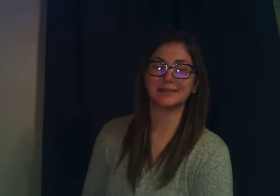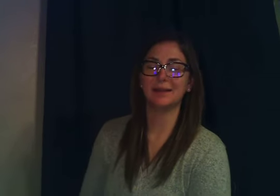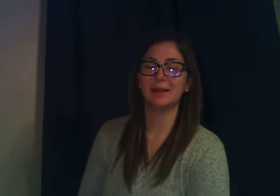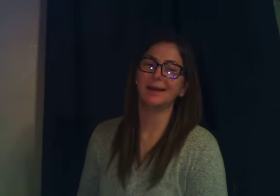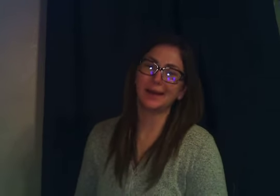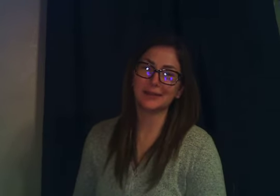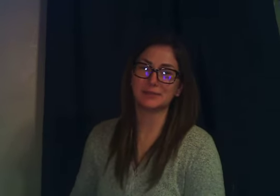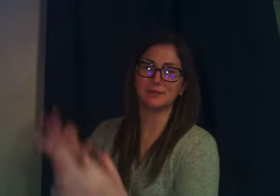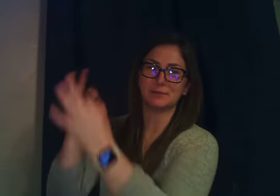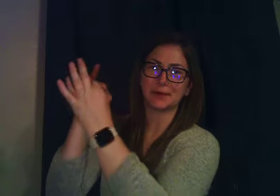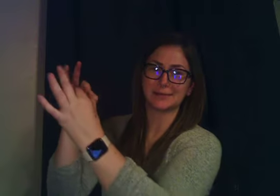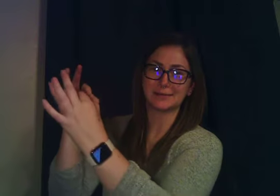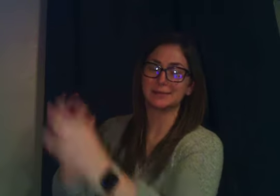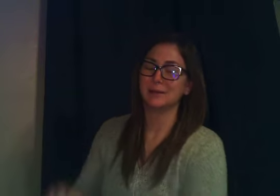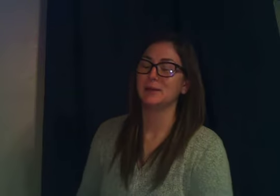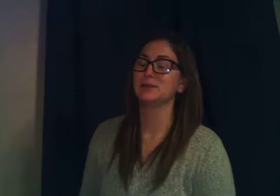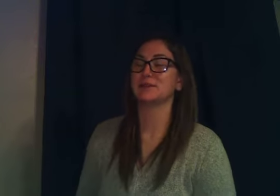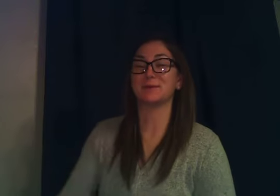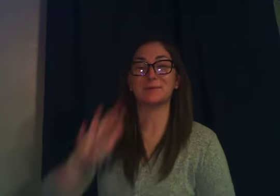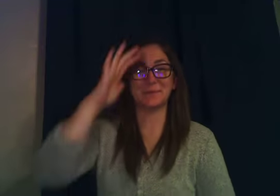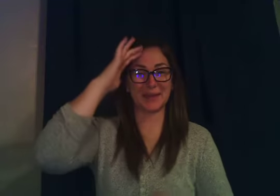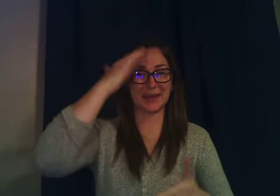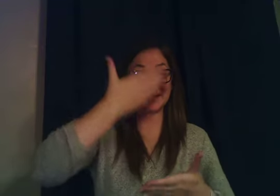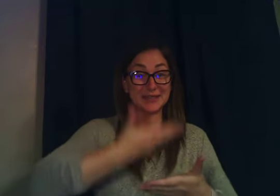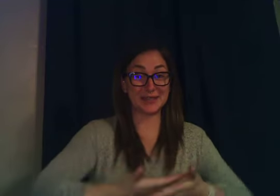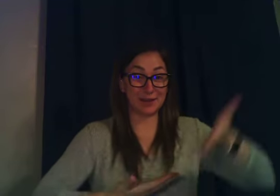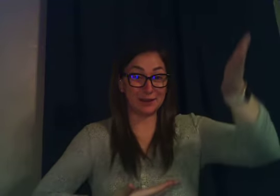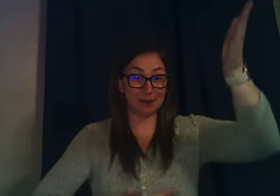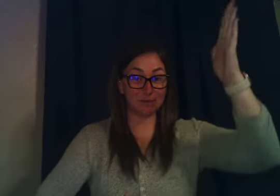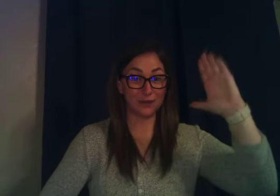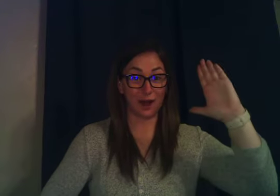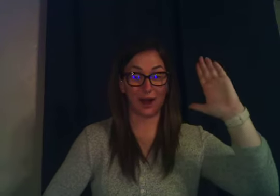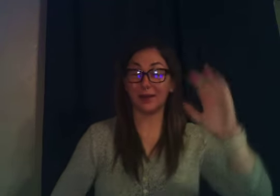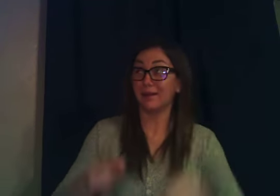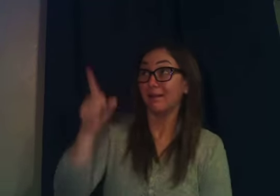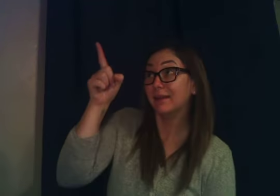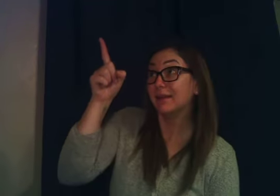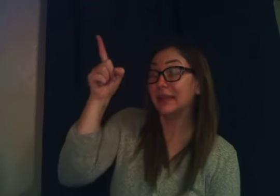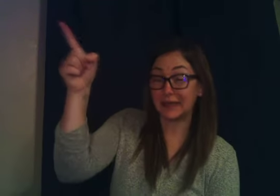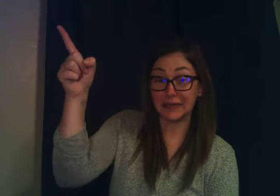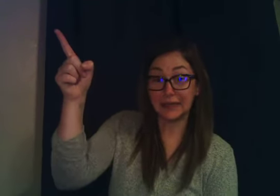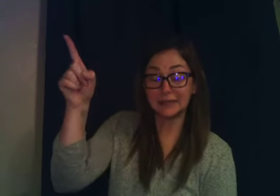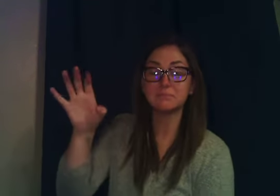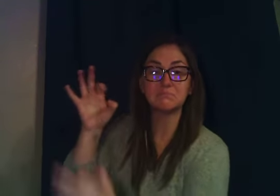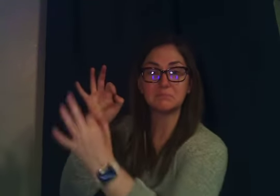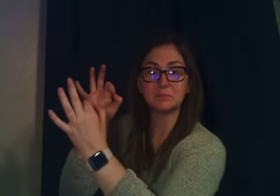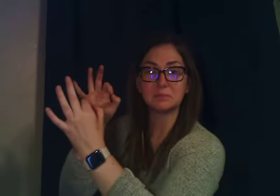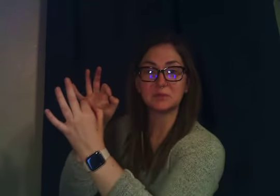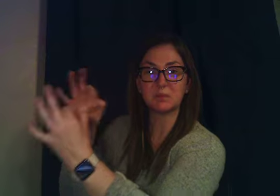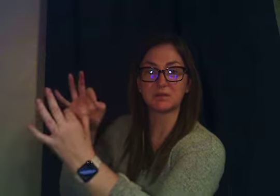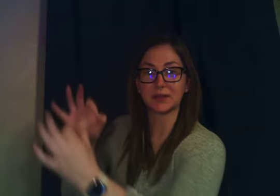I like to do two hands. So Son of God, He is perfect.